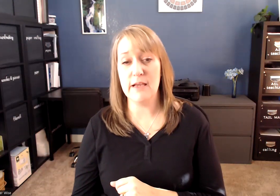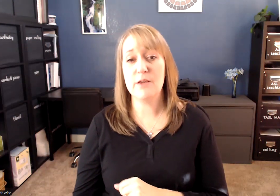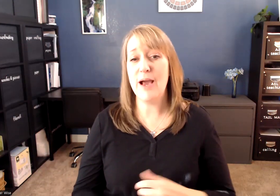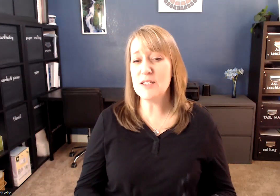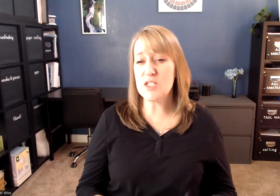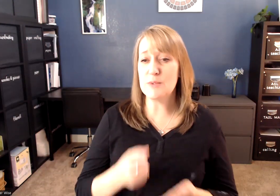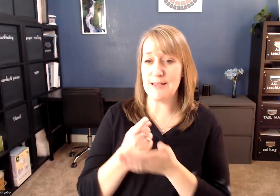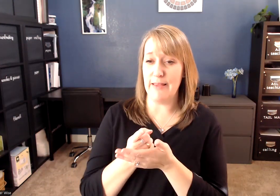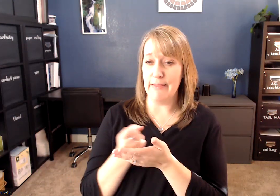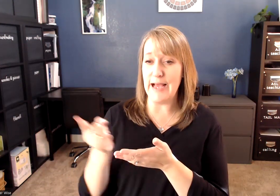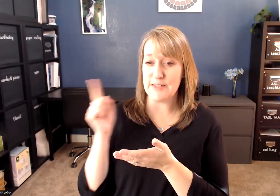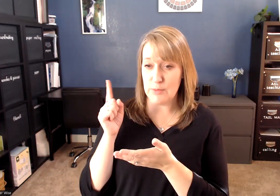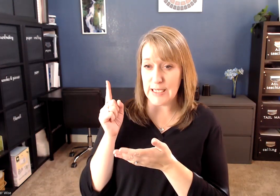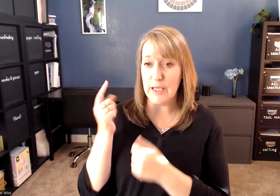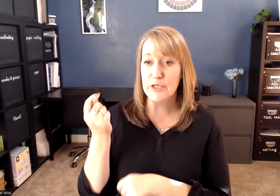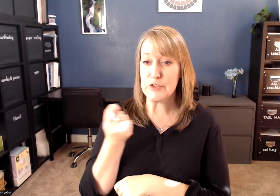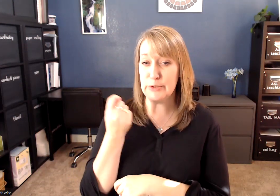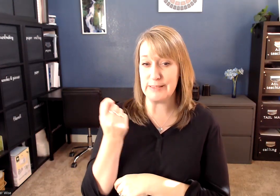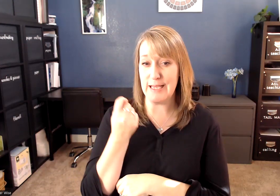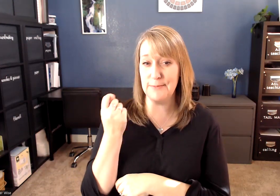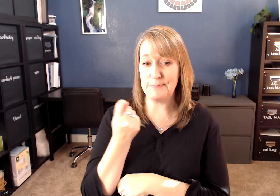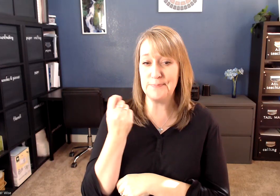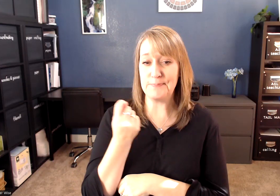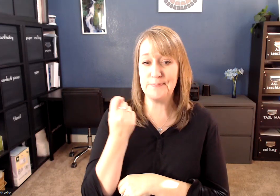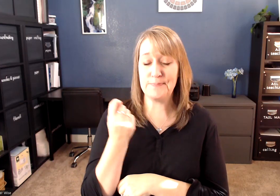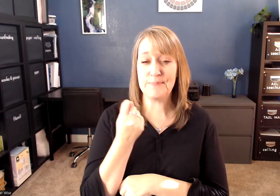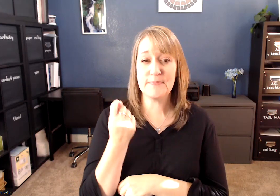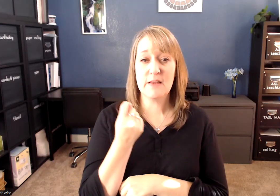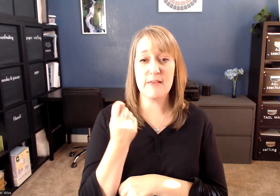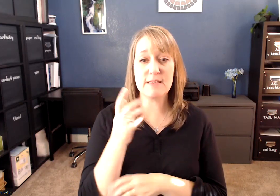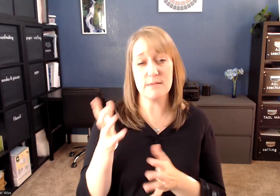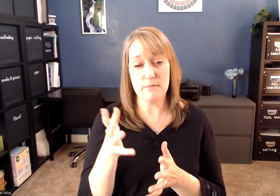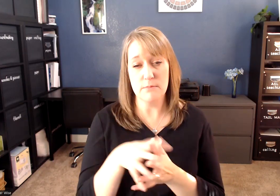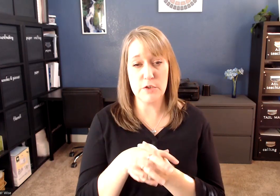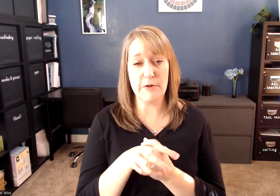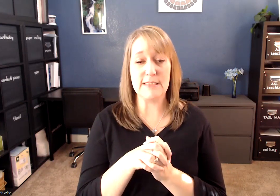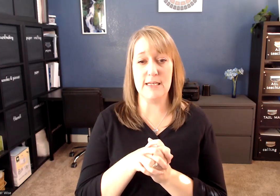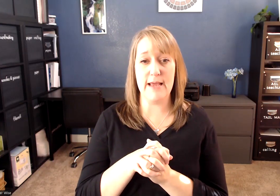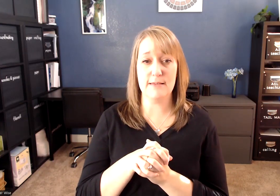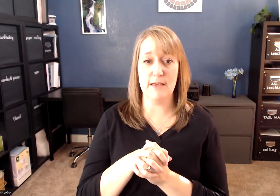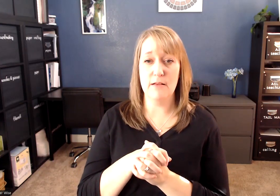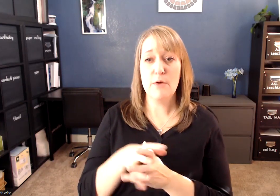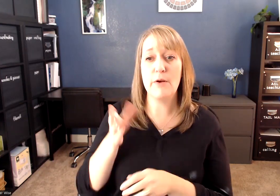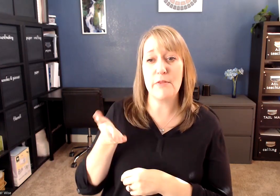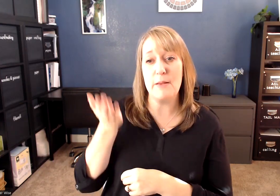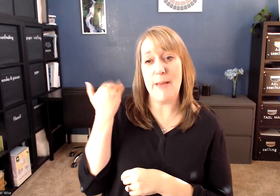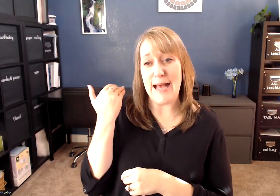You actually would sign last week, Tuesday. That's more correct in ASL. Rather than